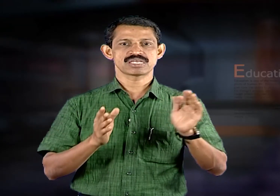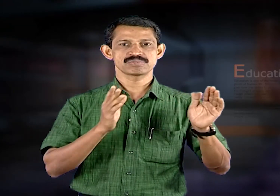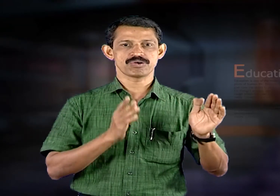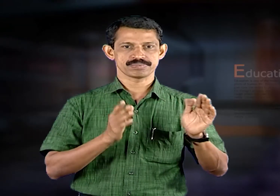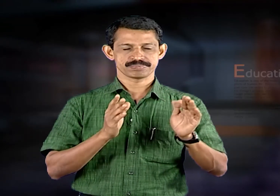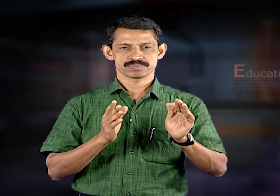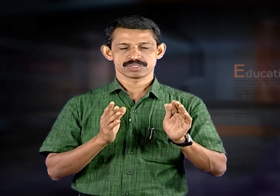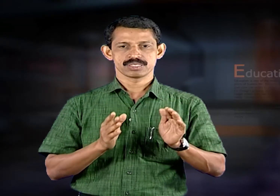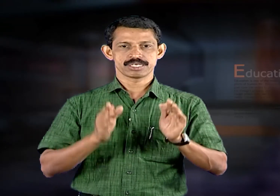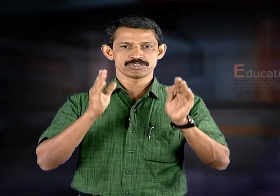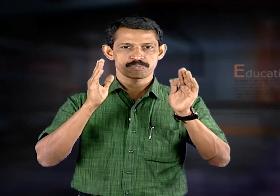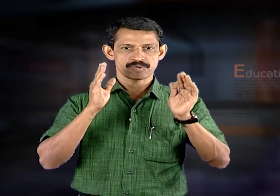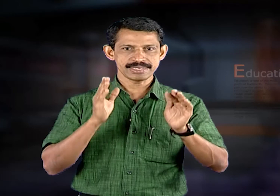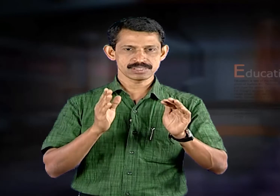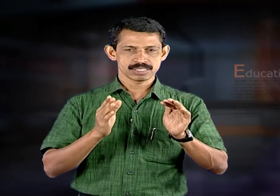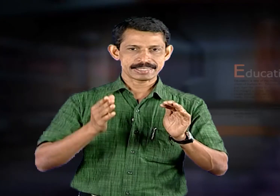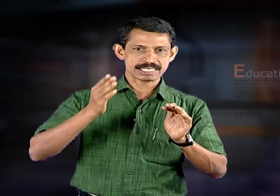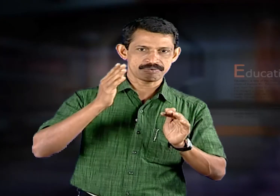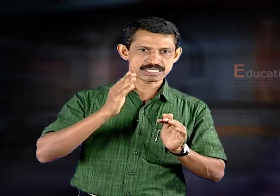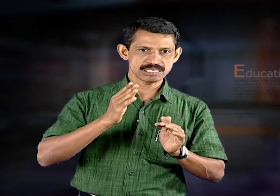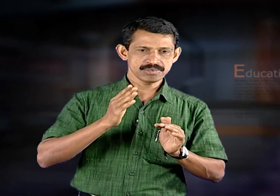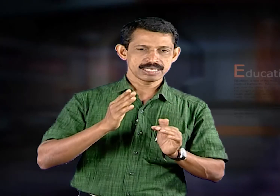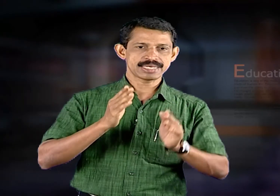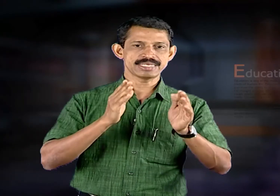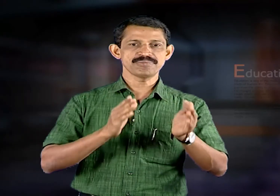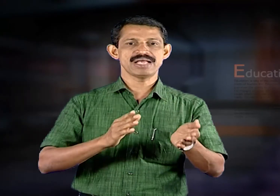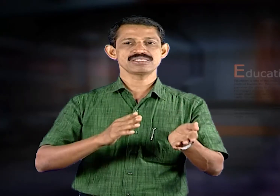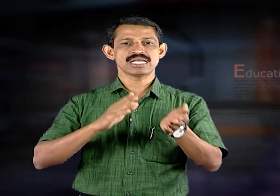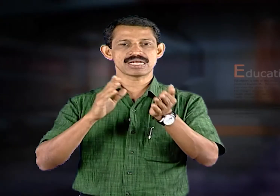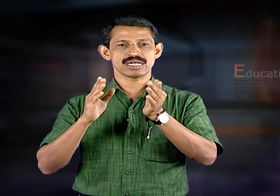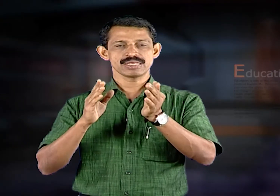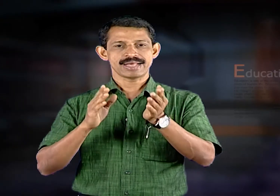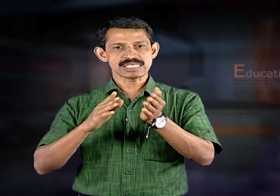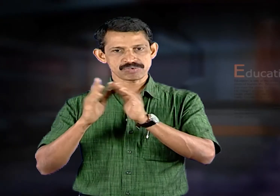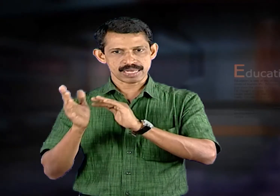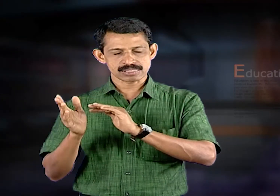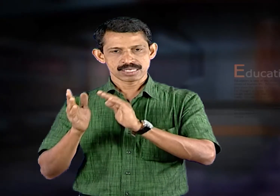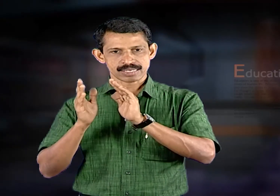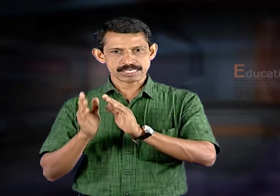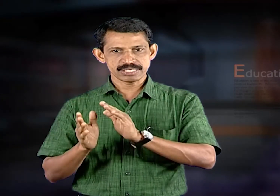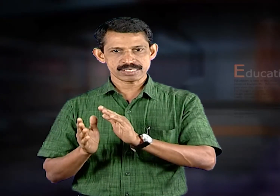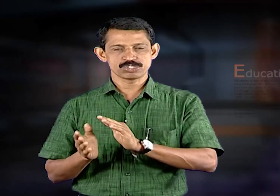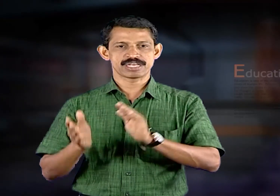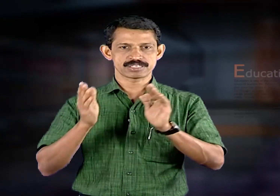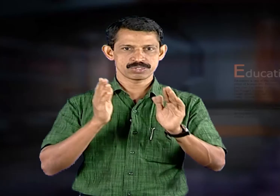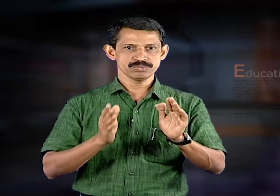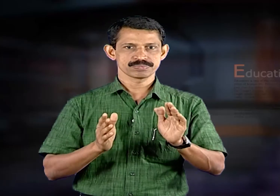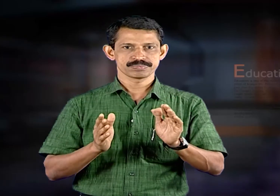mode. IGNOU provides innovative and need based general as well as continuing education to